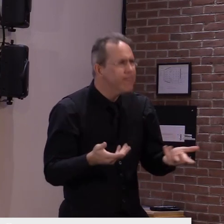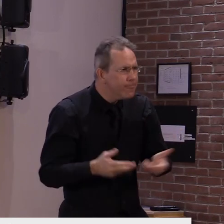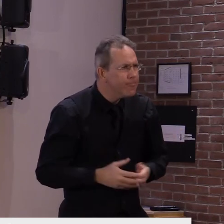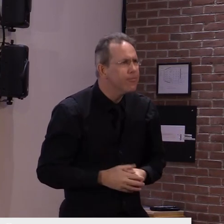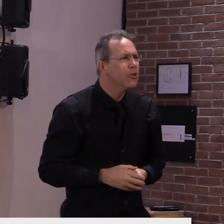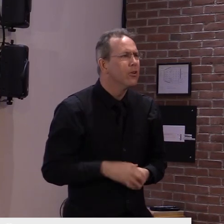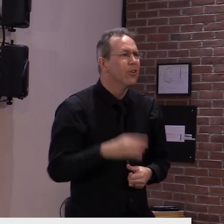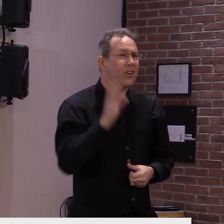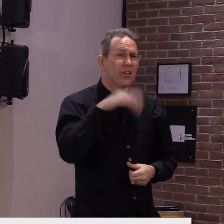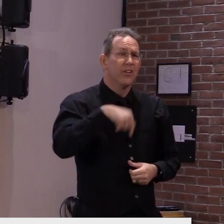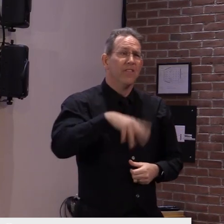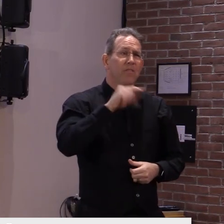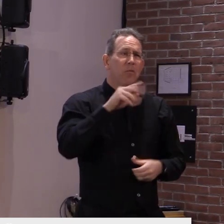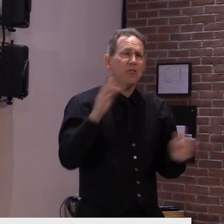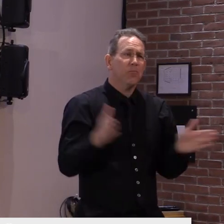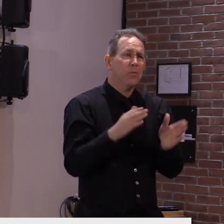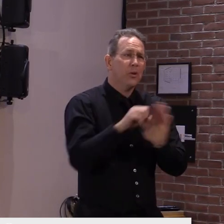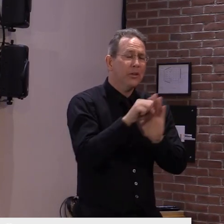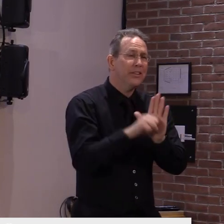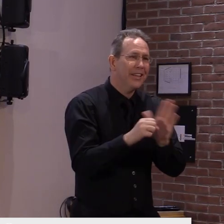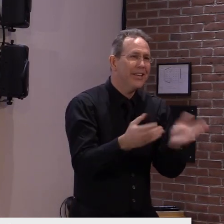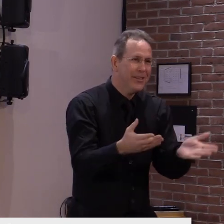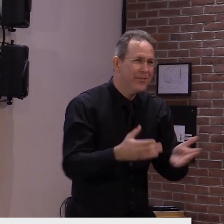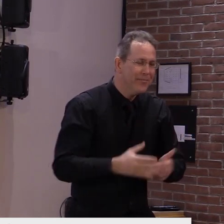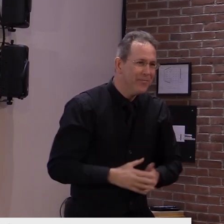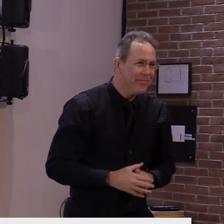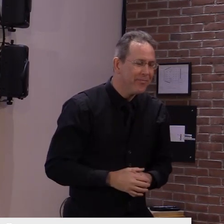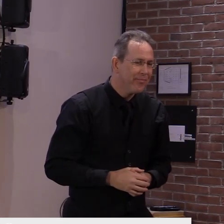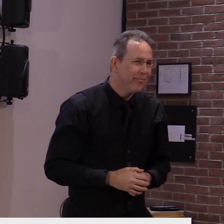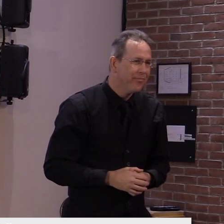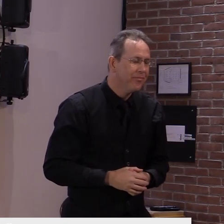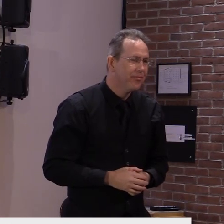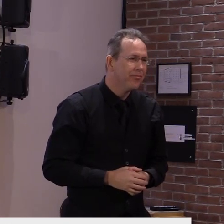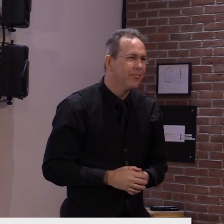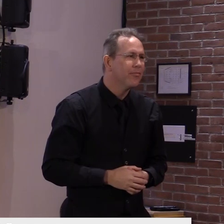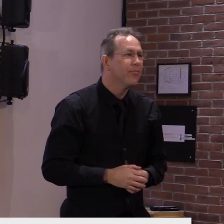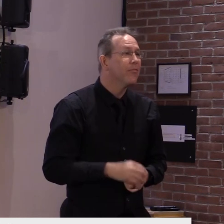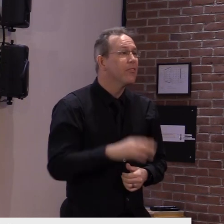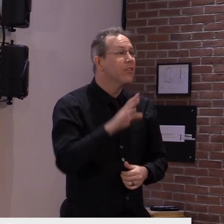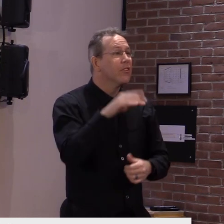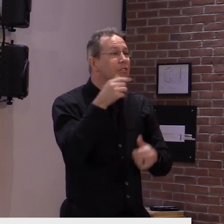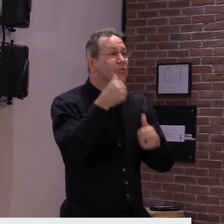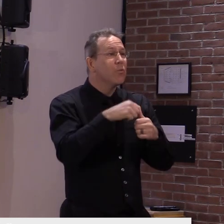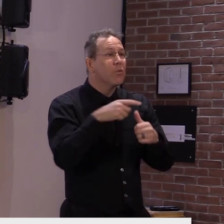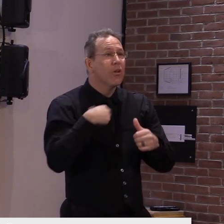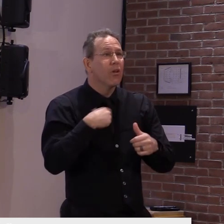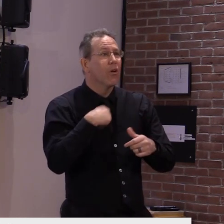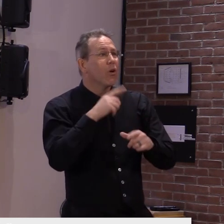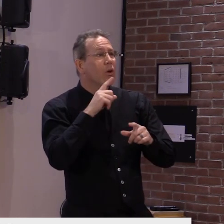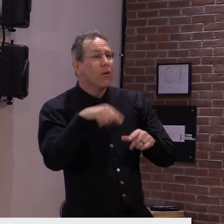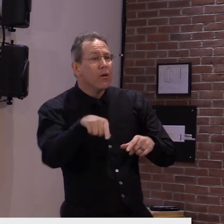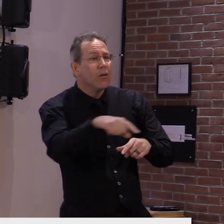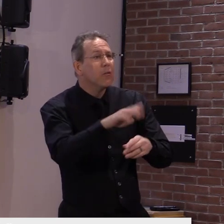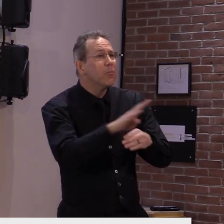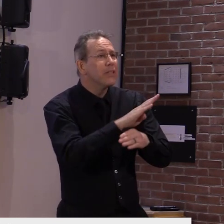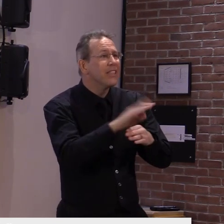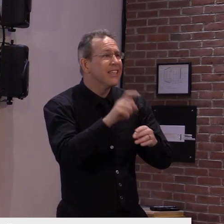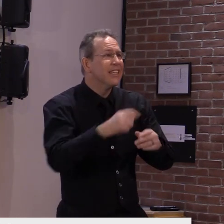and our mail order businesses and all, they have to have this to